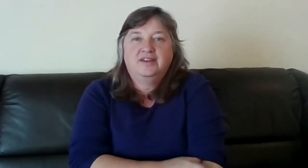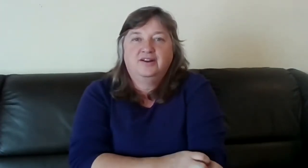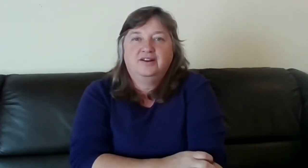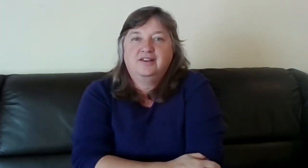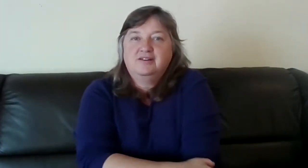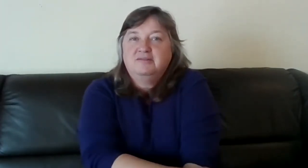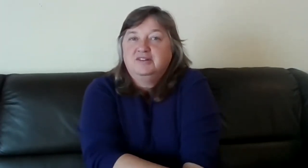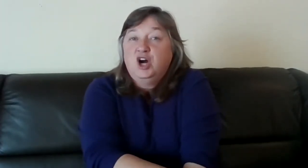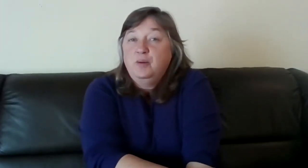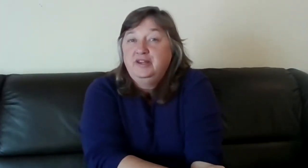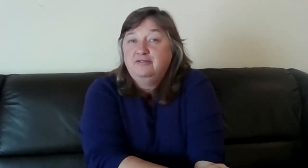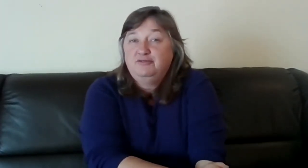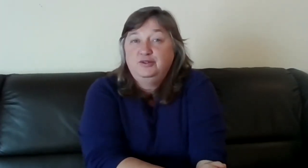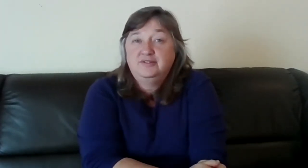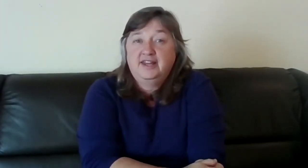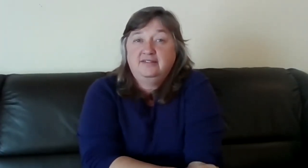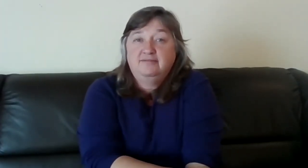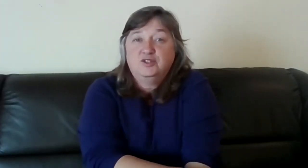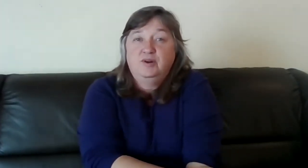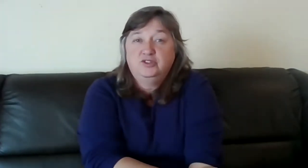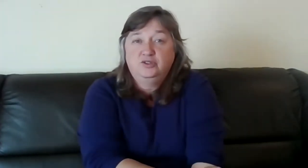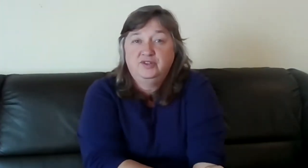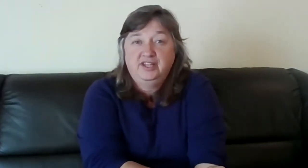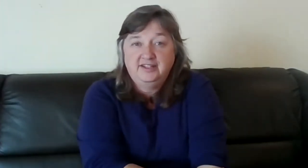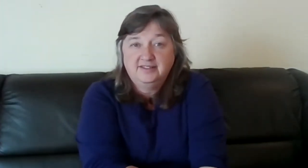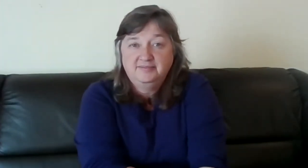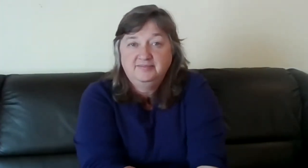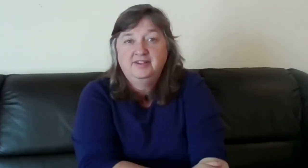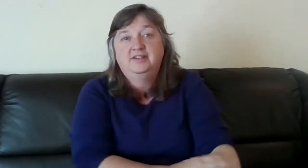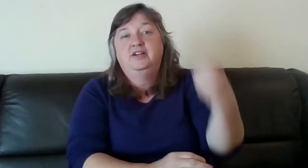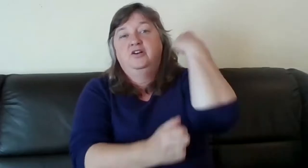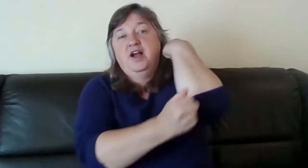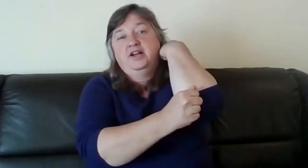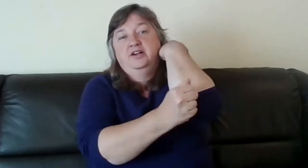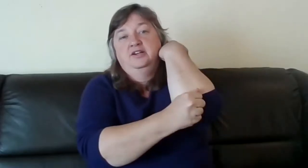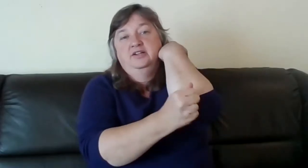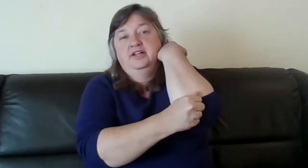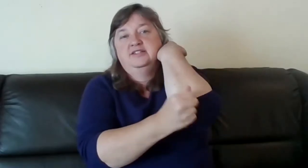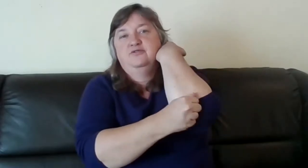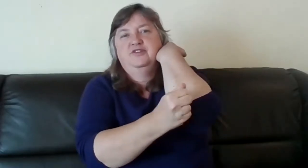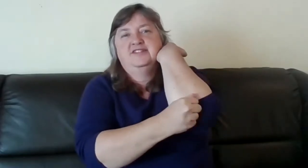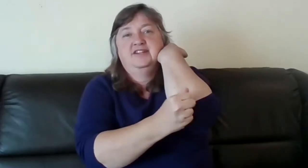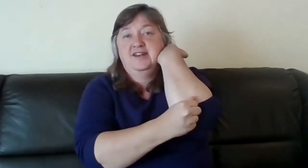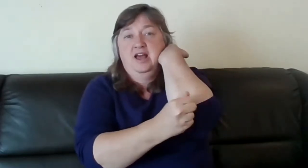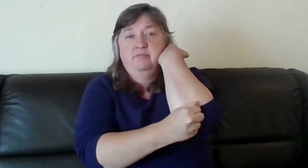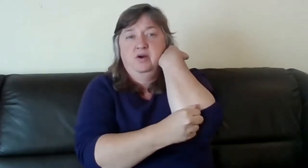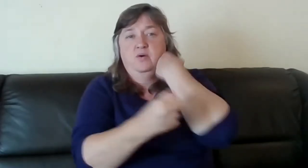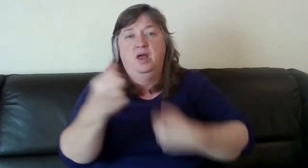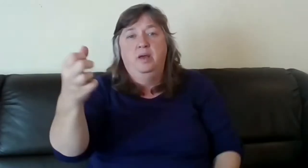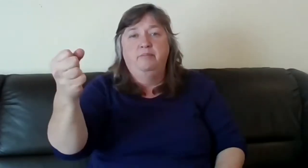they're common foods that small children eat. Cracker, it's a fist and an elbow.